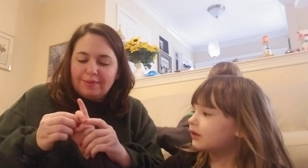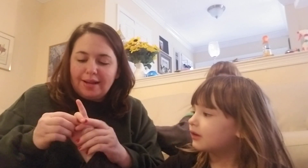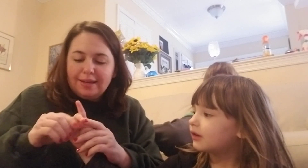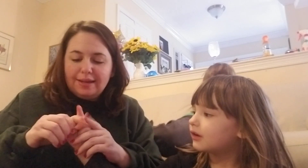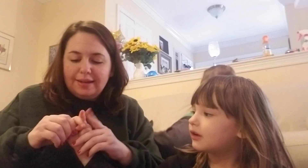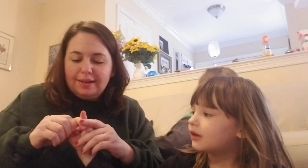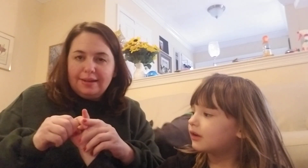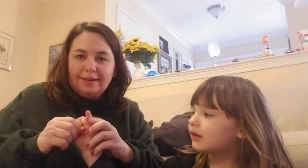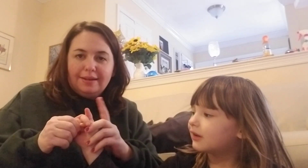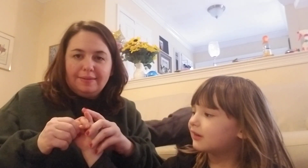Ready?